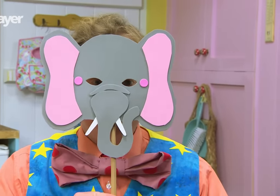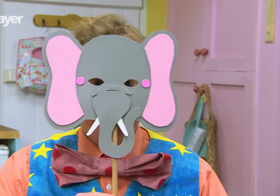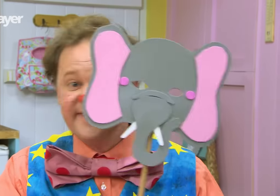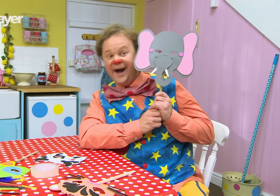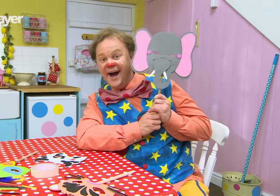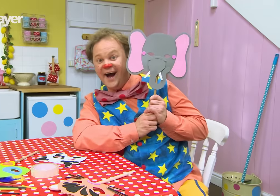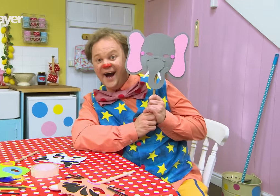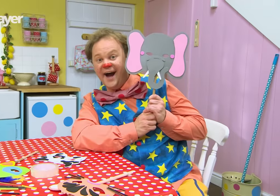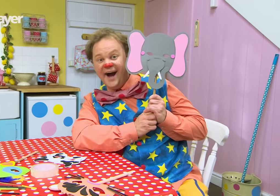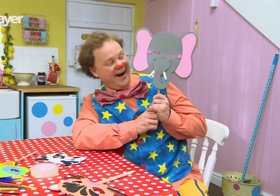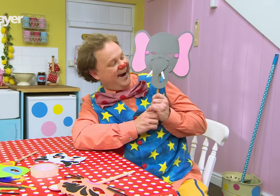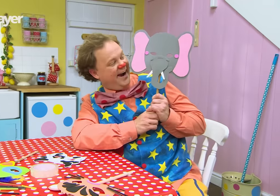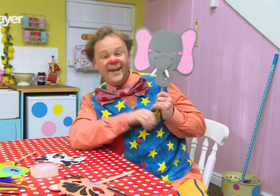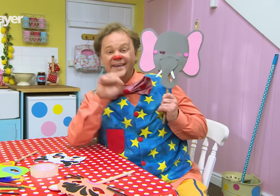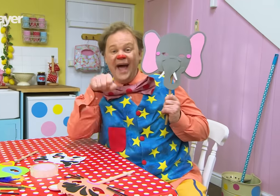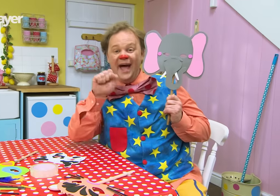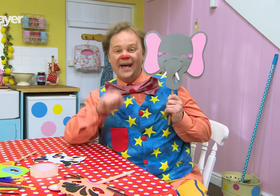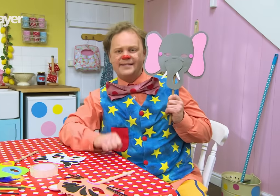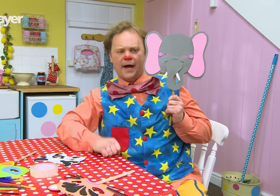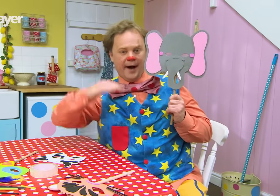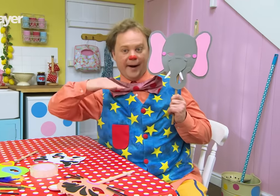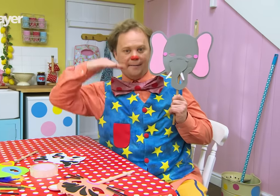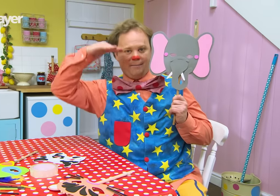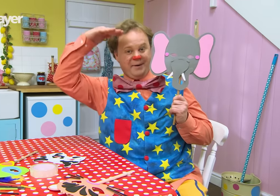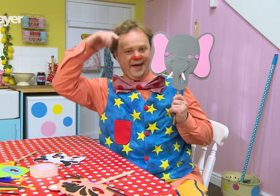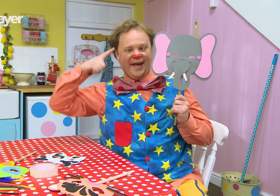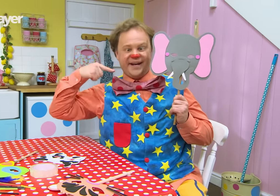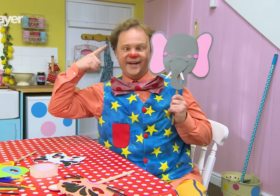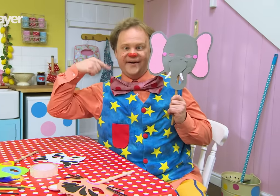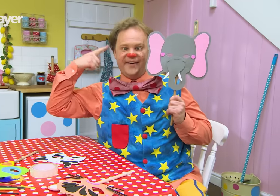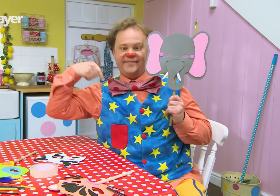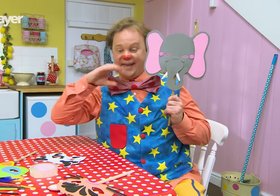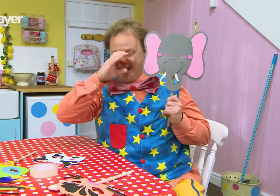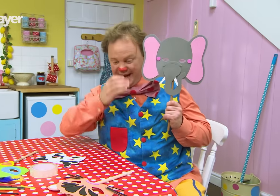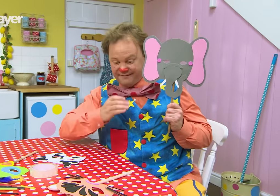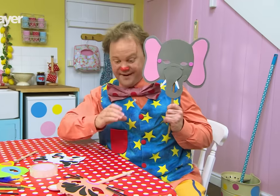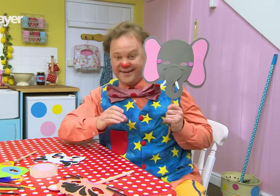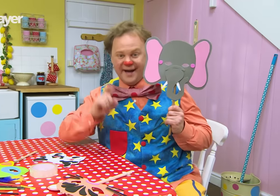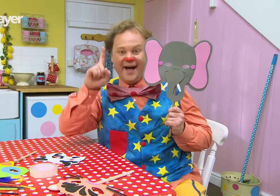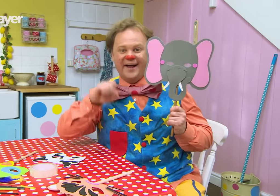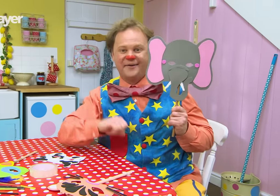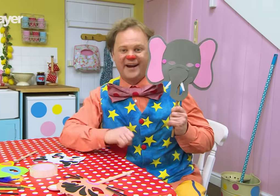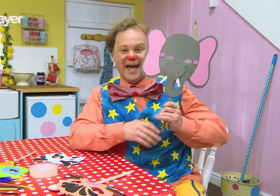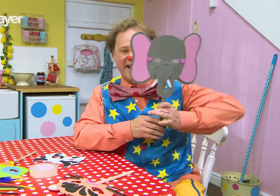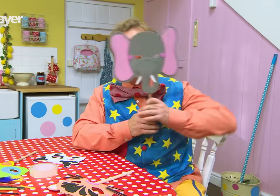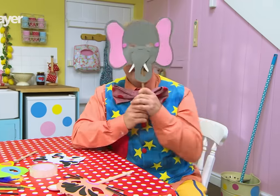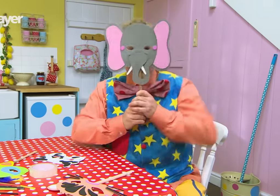Is it an elephant? Yes, a big, noisy elephant. I'll do it again.